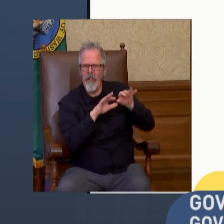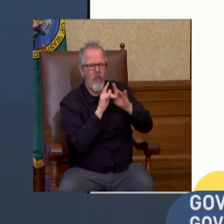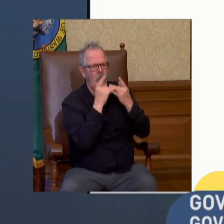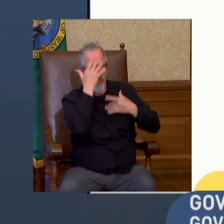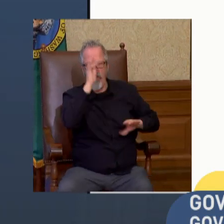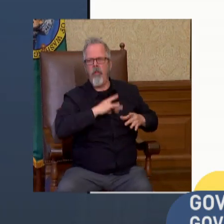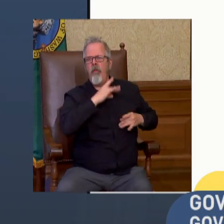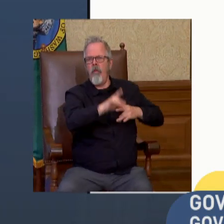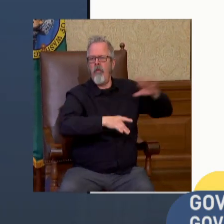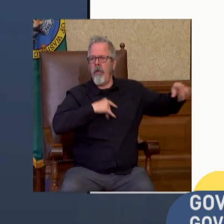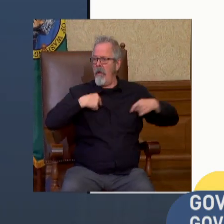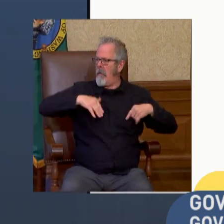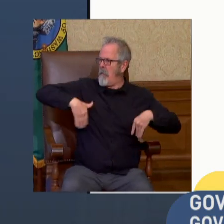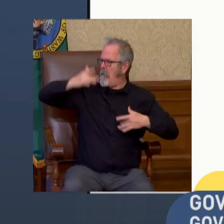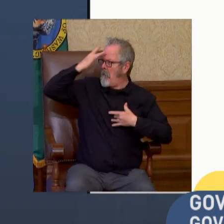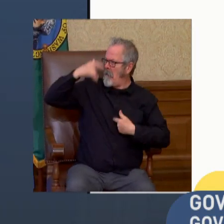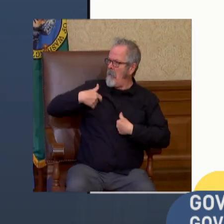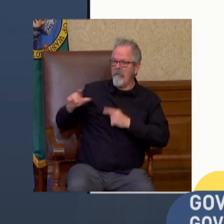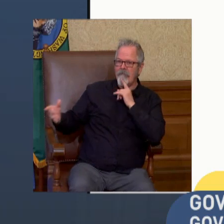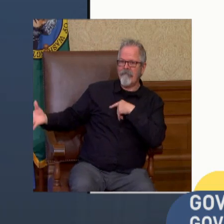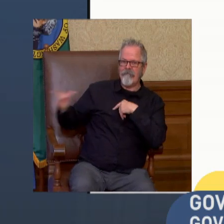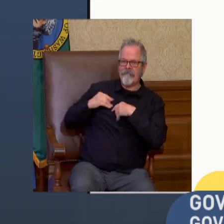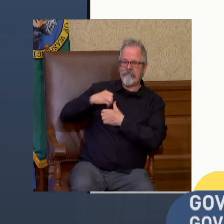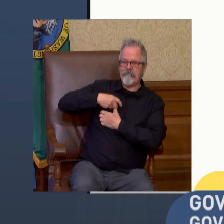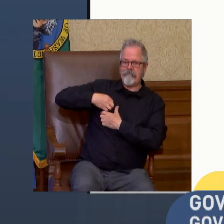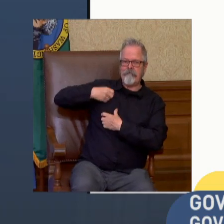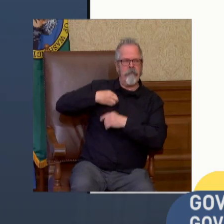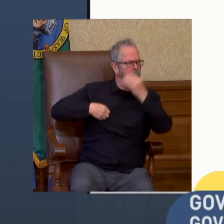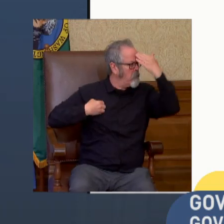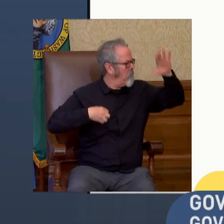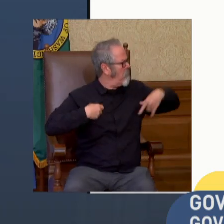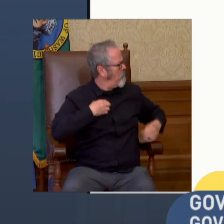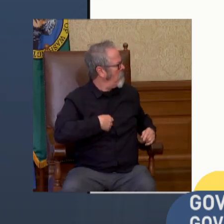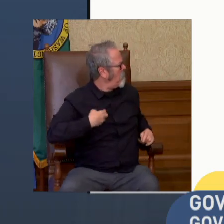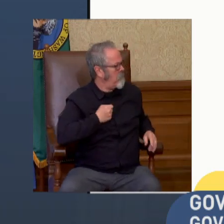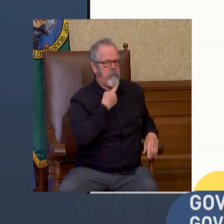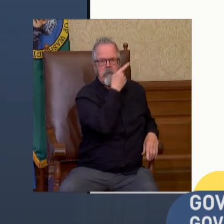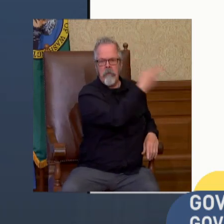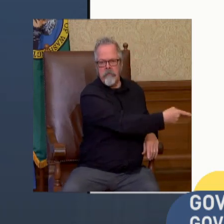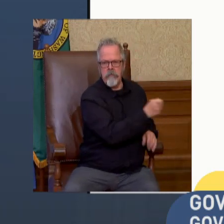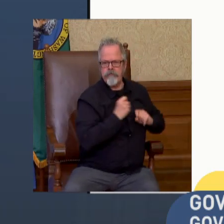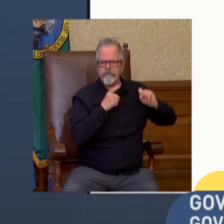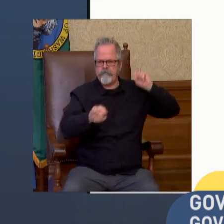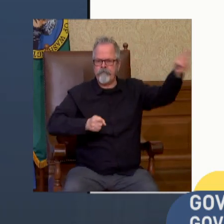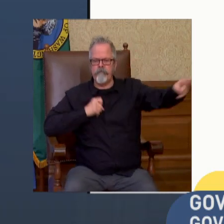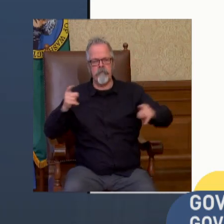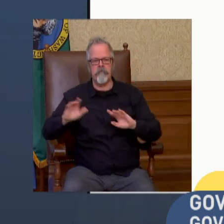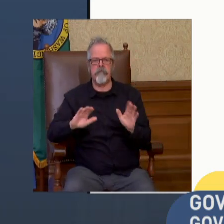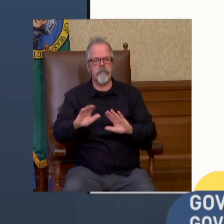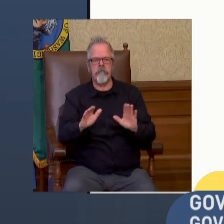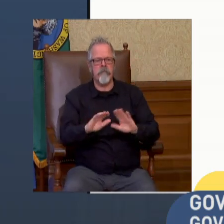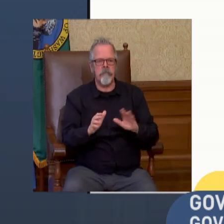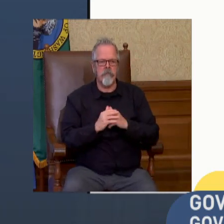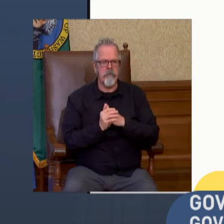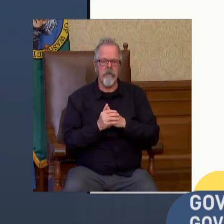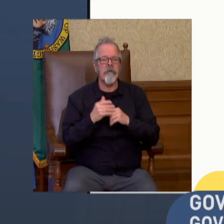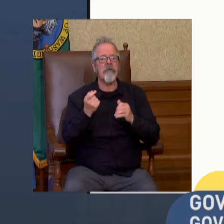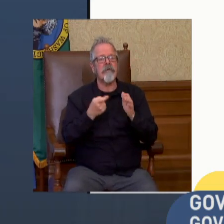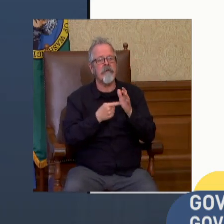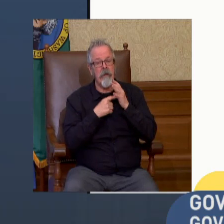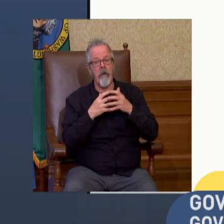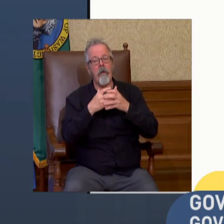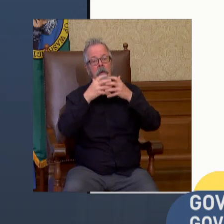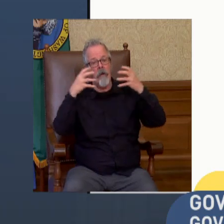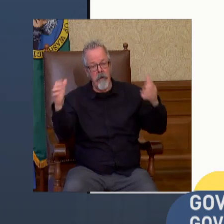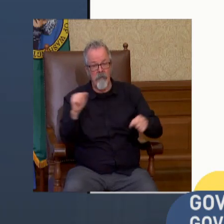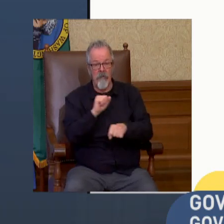phone and email and text messages, first interviewing the person who has a positive test, and then going out to everyone